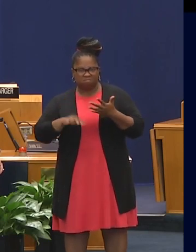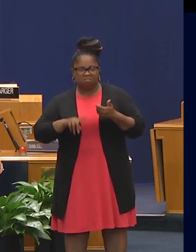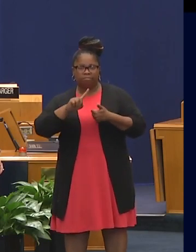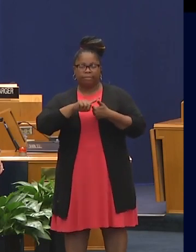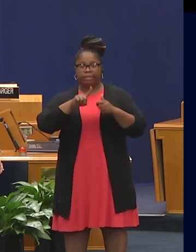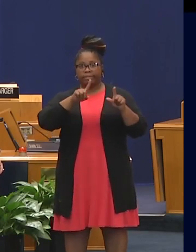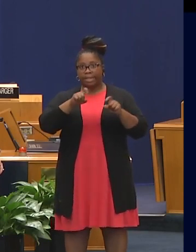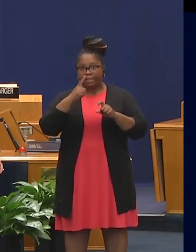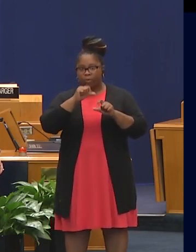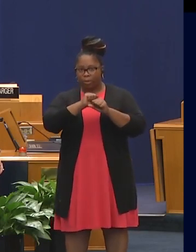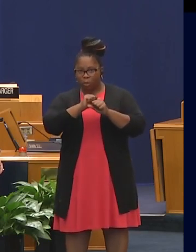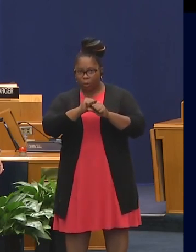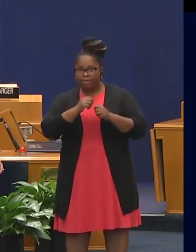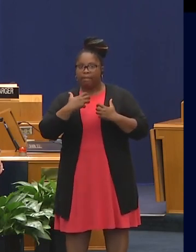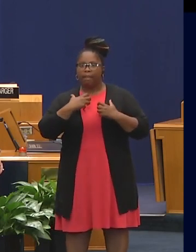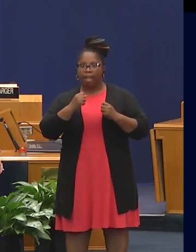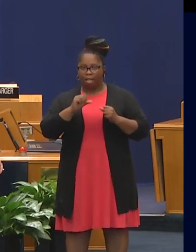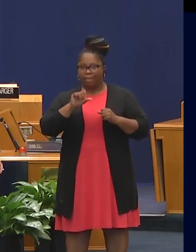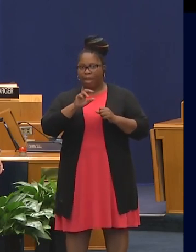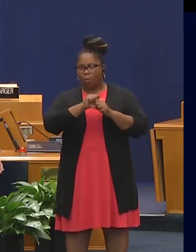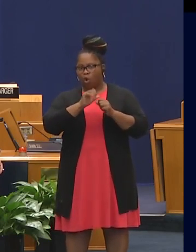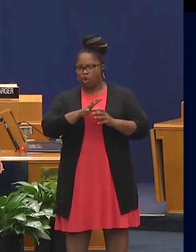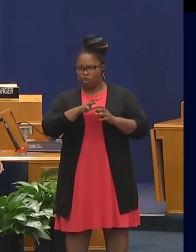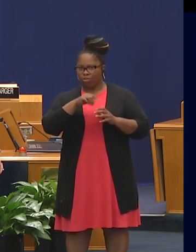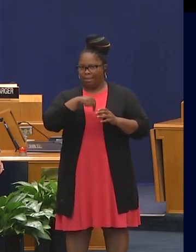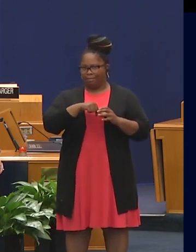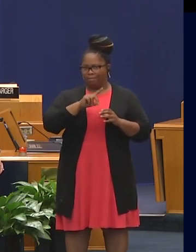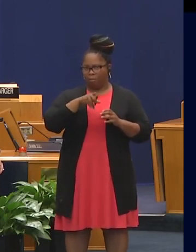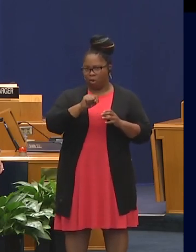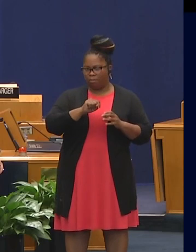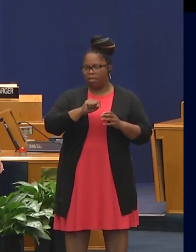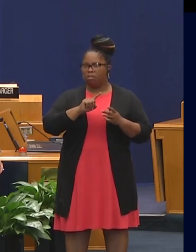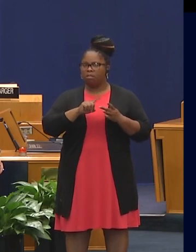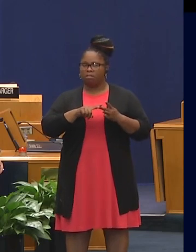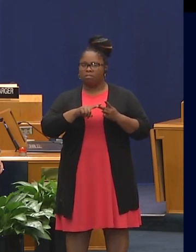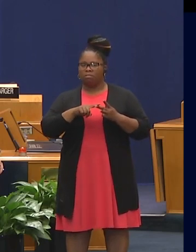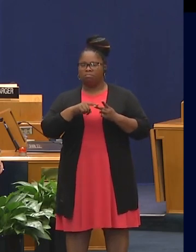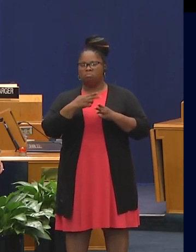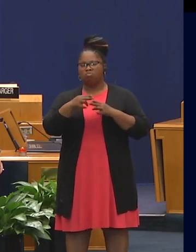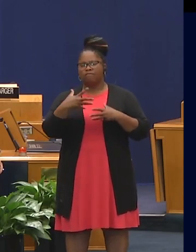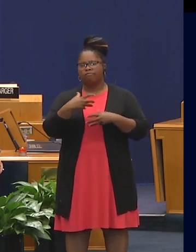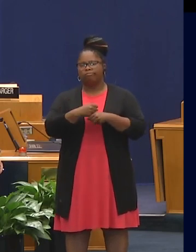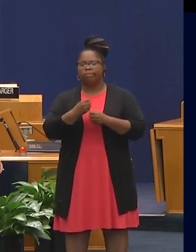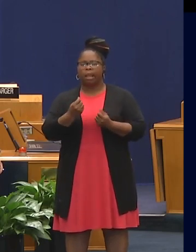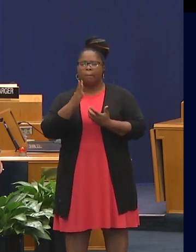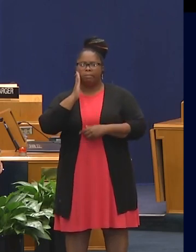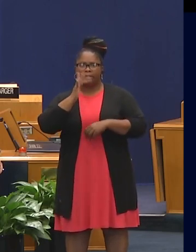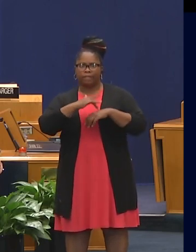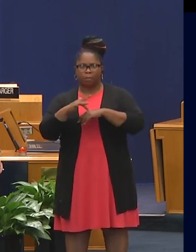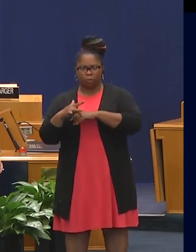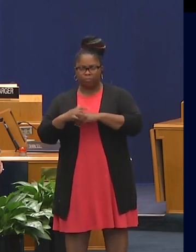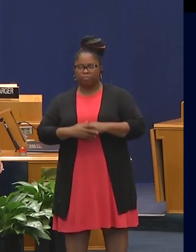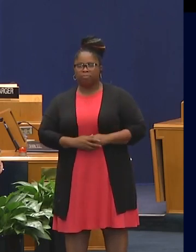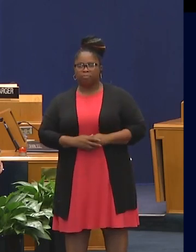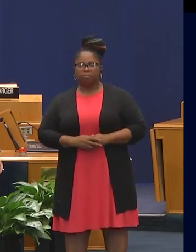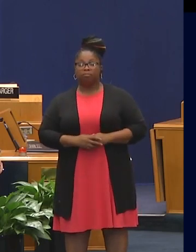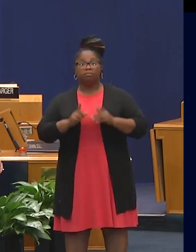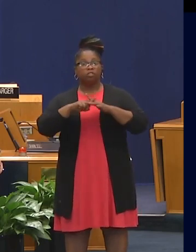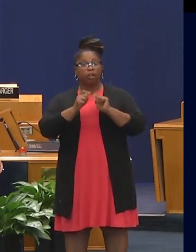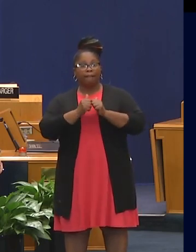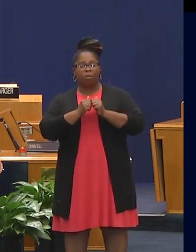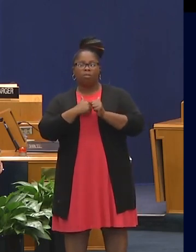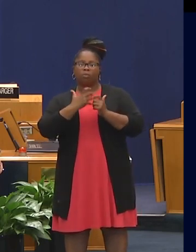particularly for employees and healthcare workers within the department, as well as a brief synopsis of the bed count. Let me start just by thanking